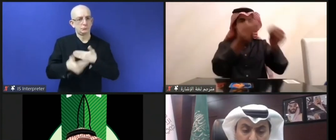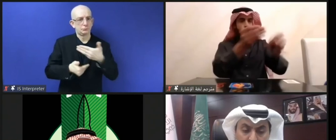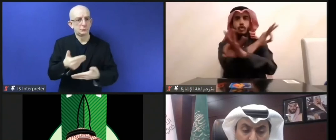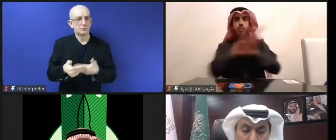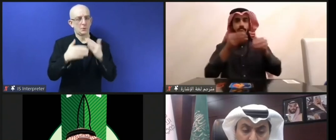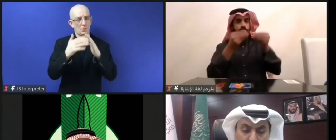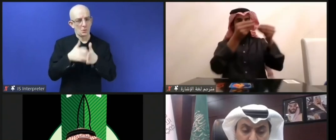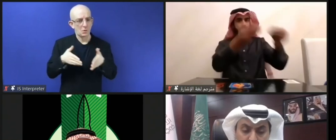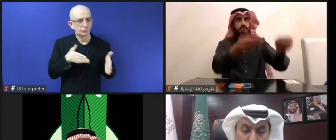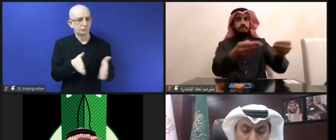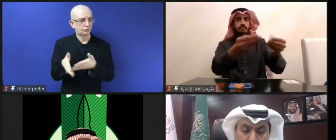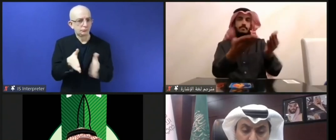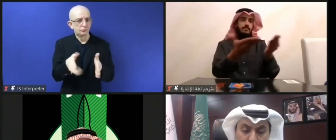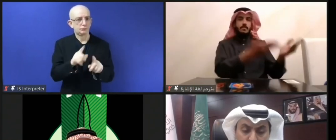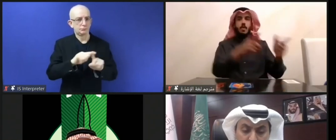work opportunities.